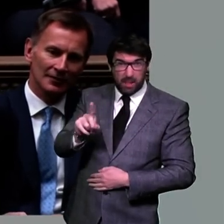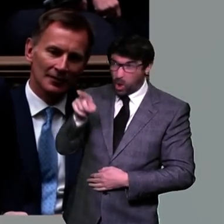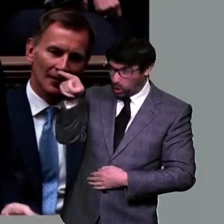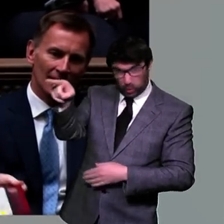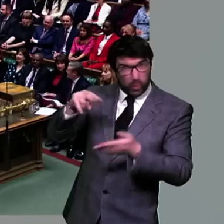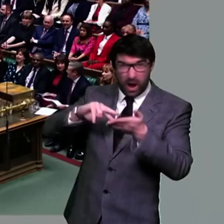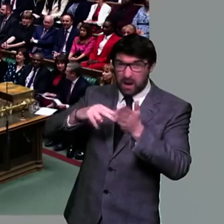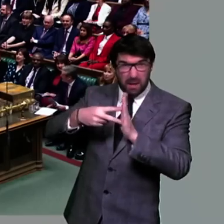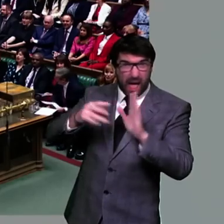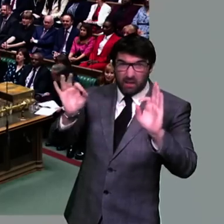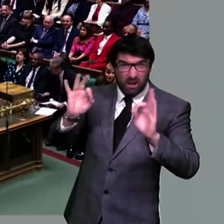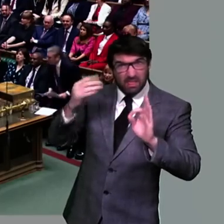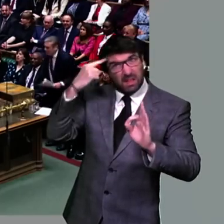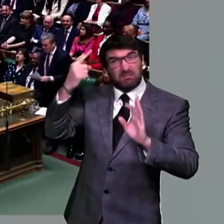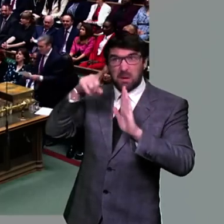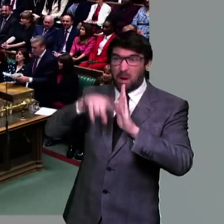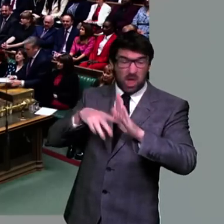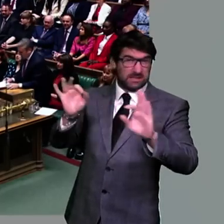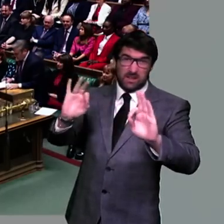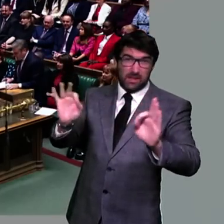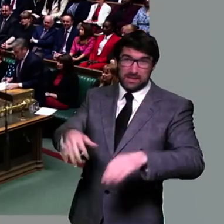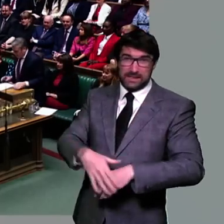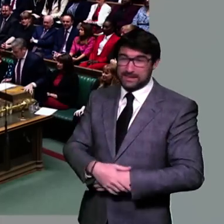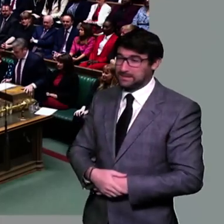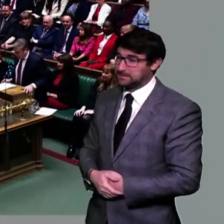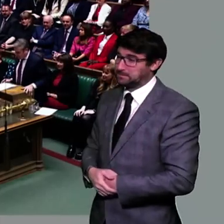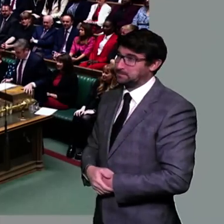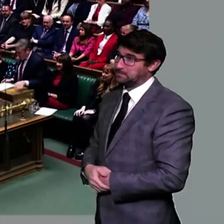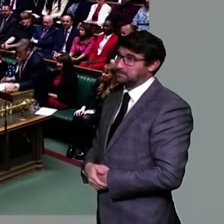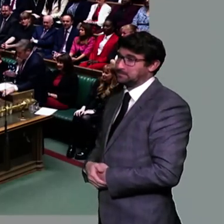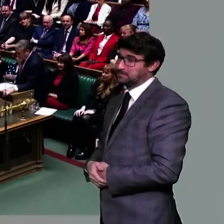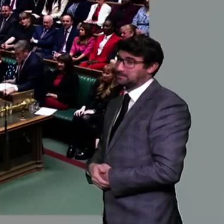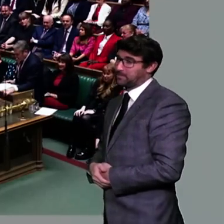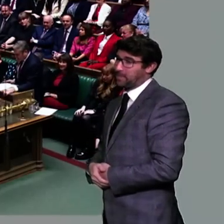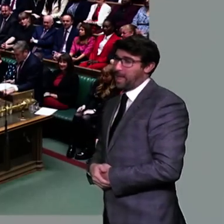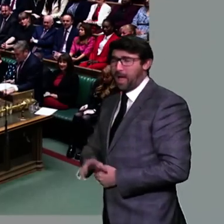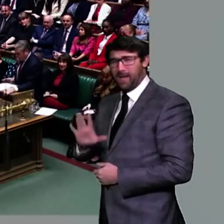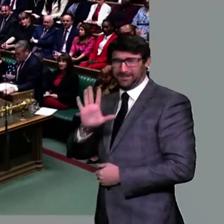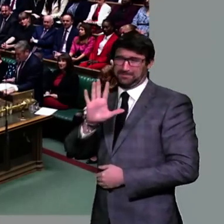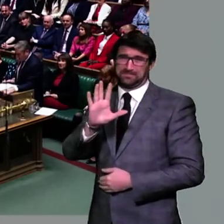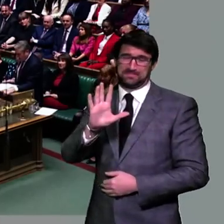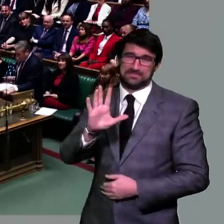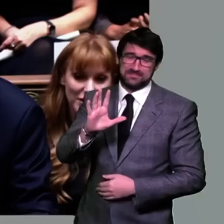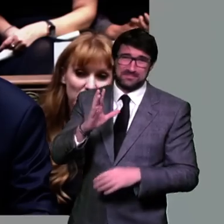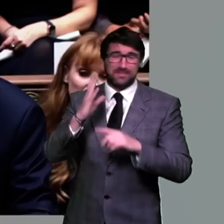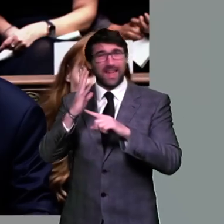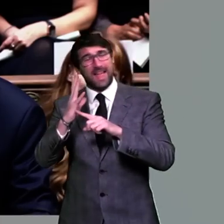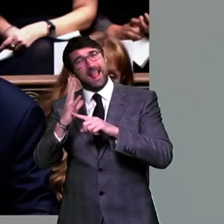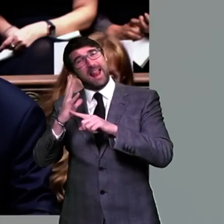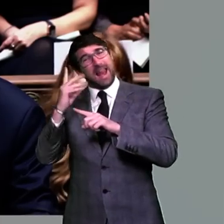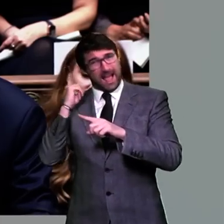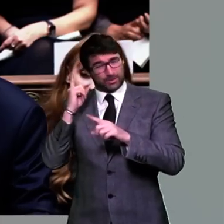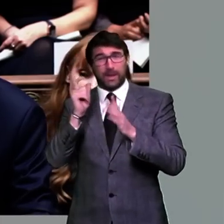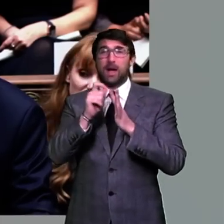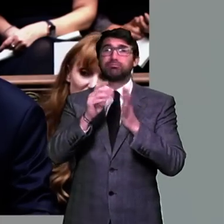plan. Keir Starmer. Mr. Speaker, last week the Prime Minister stood there and promised